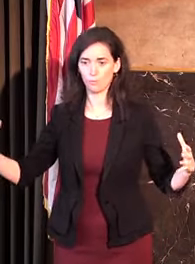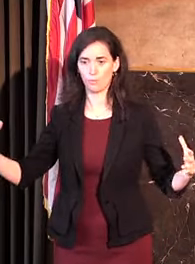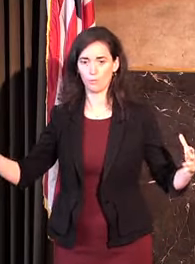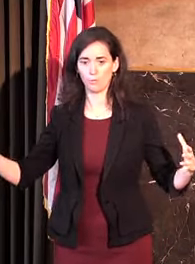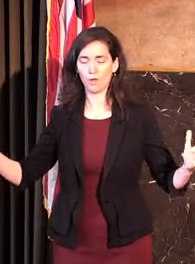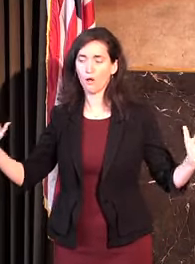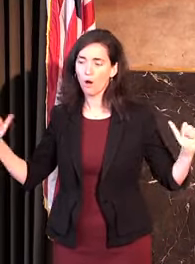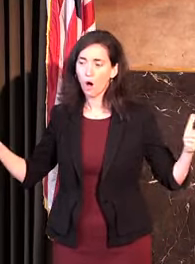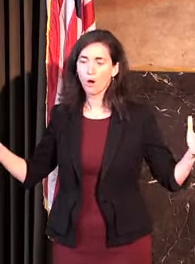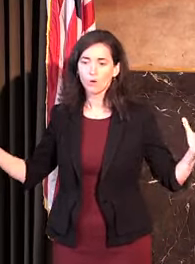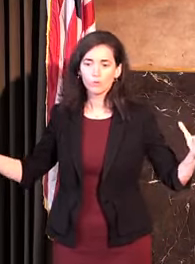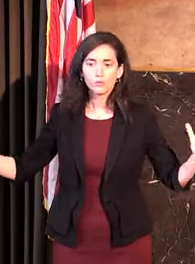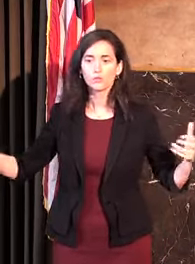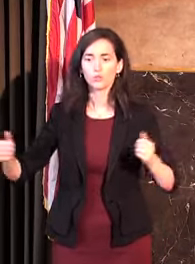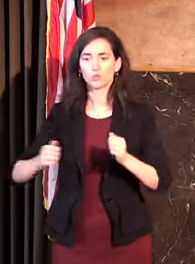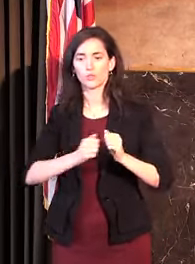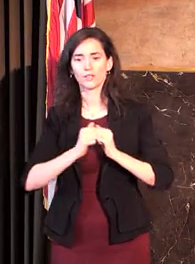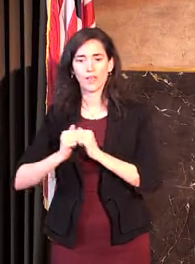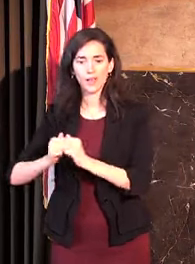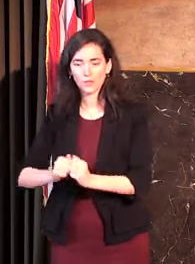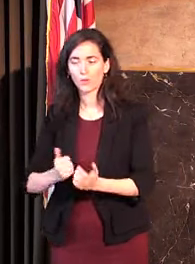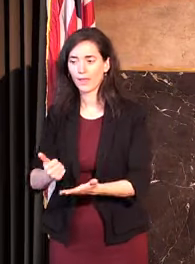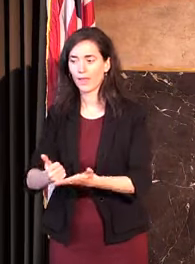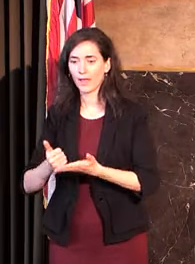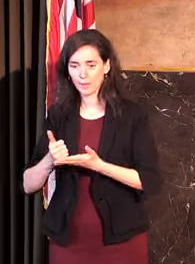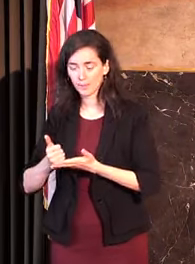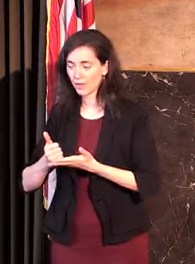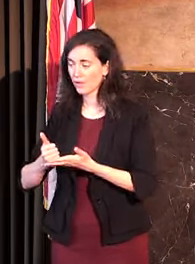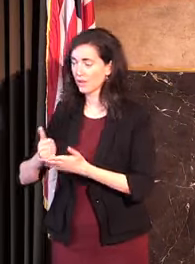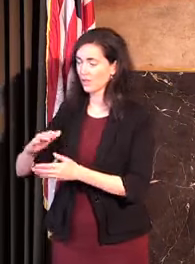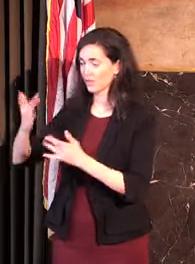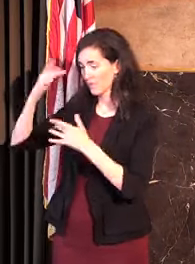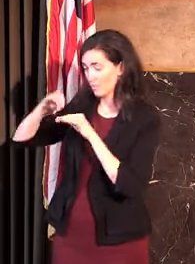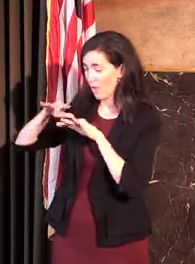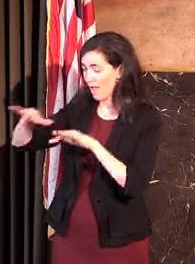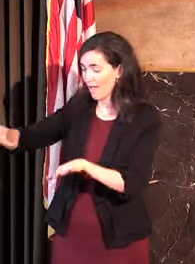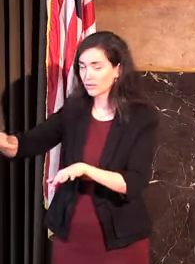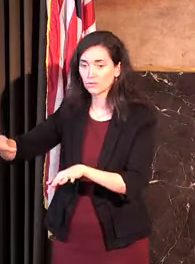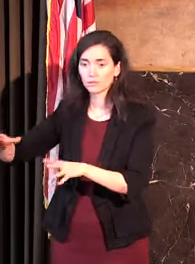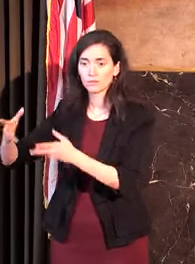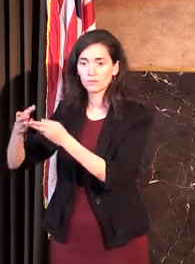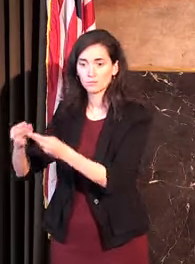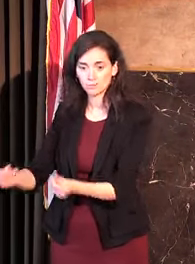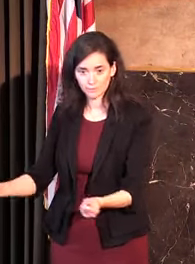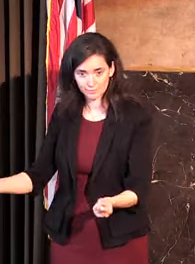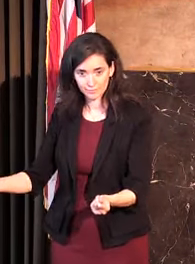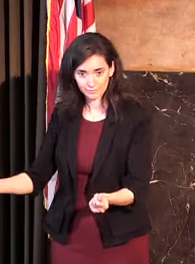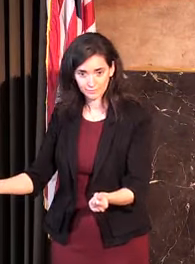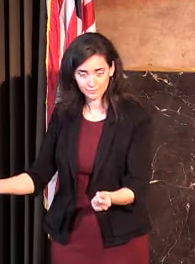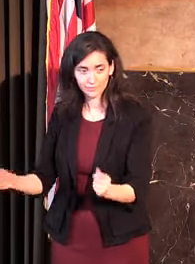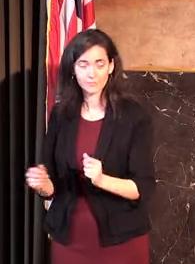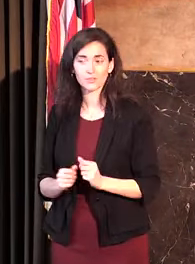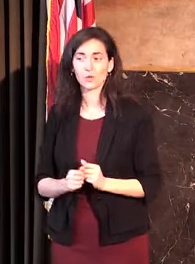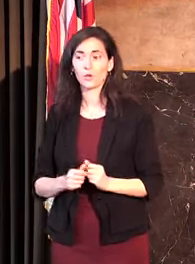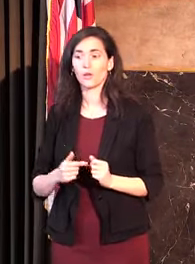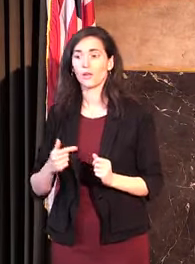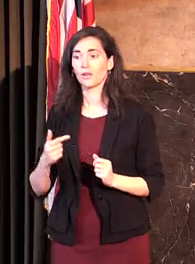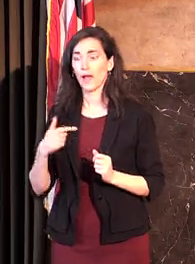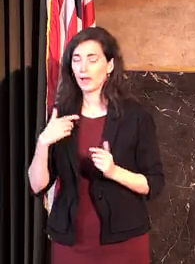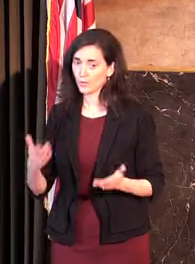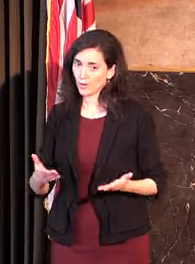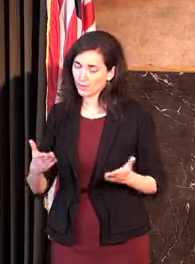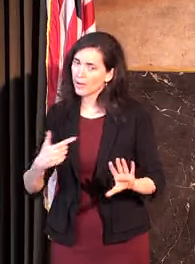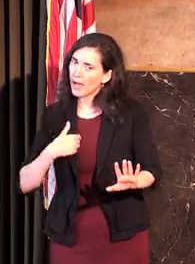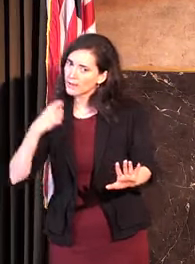all of us together, get through this pandemic. And so I do commend it to you. I suspect, and I've